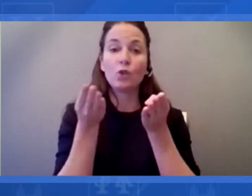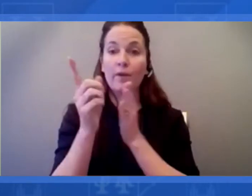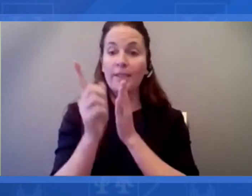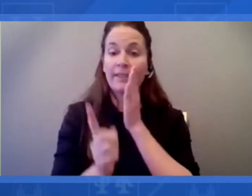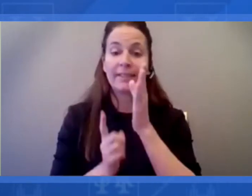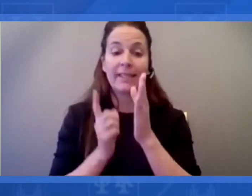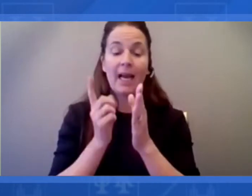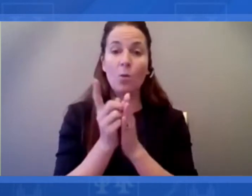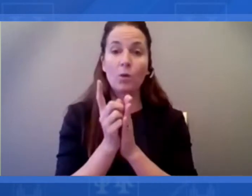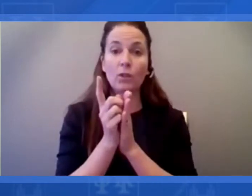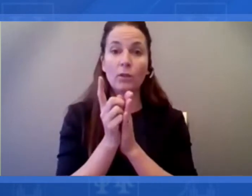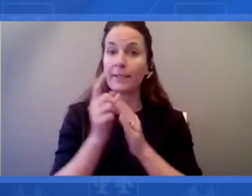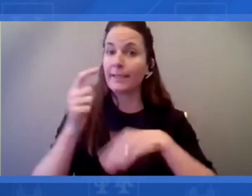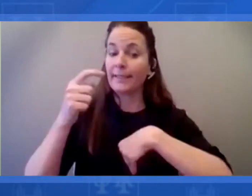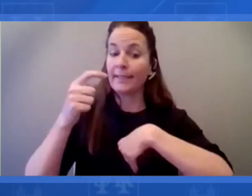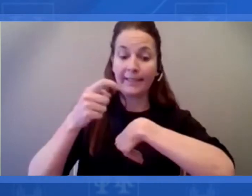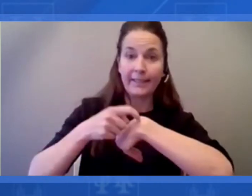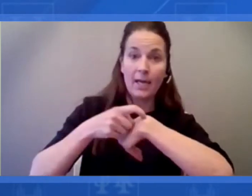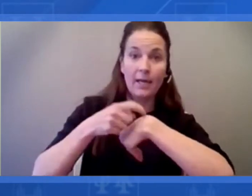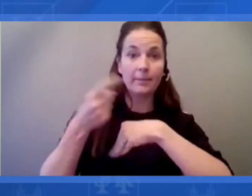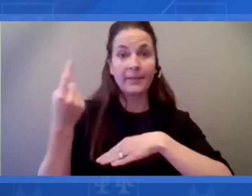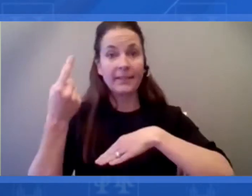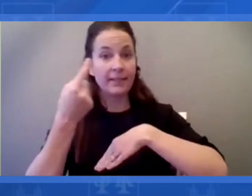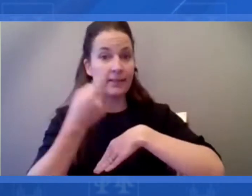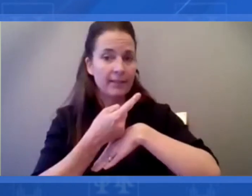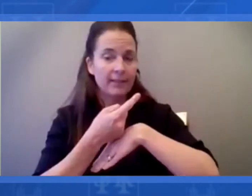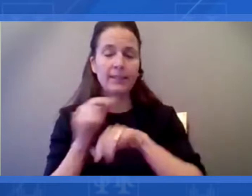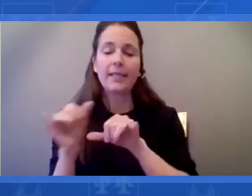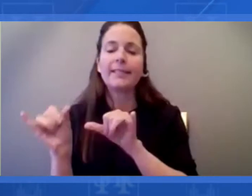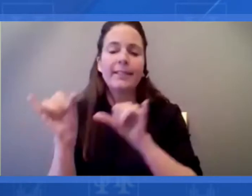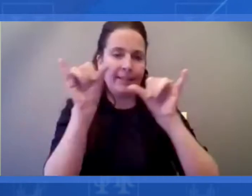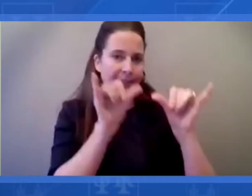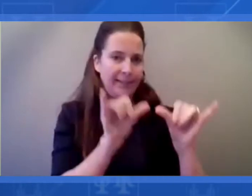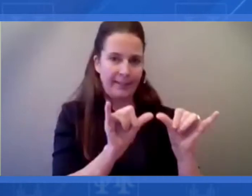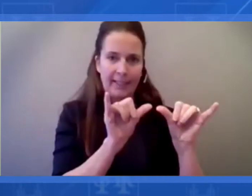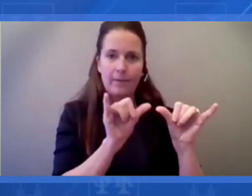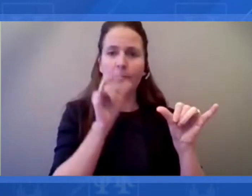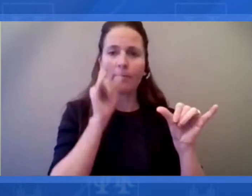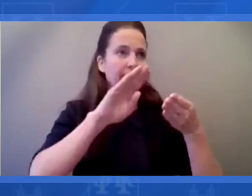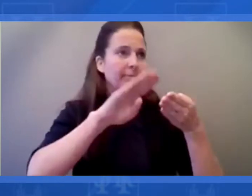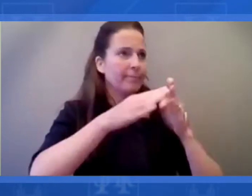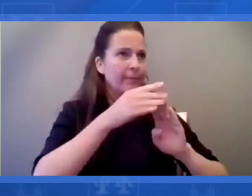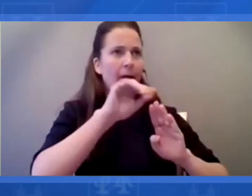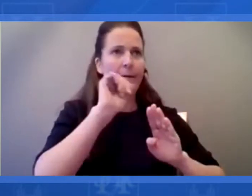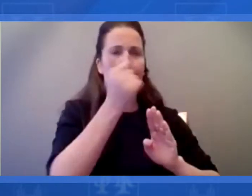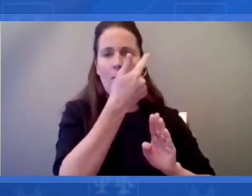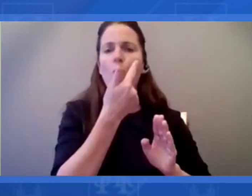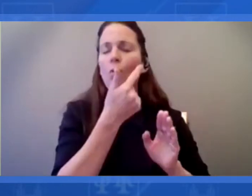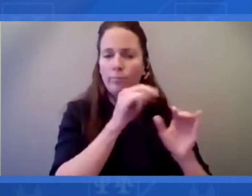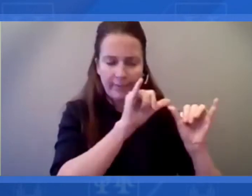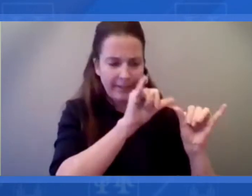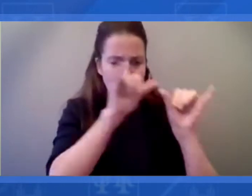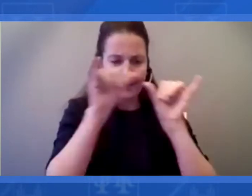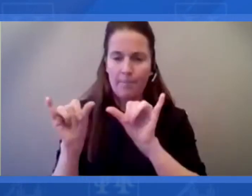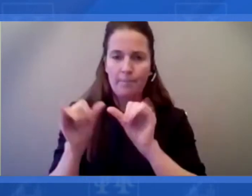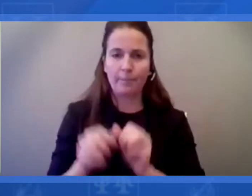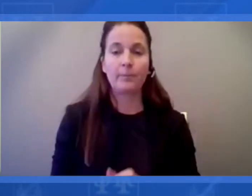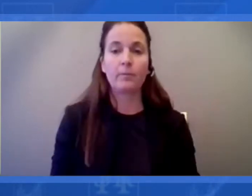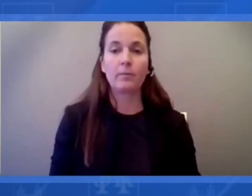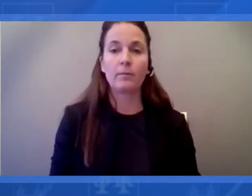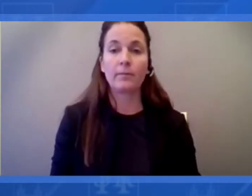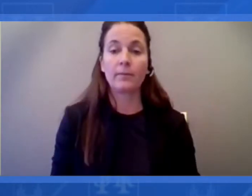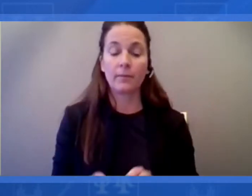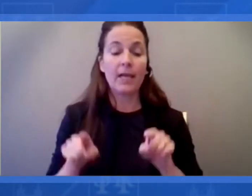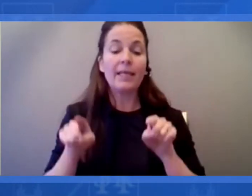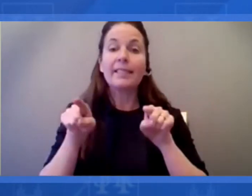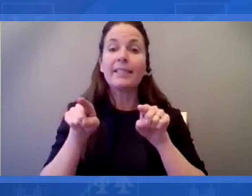same hours and days of service as conventional transit. Booking. Same-day service must be provided